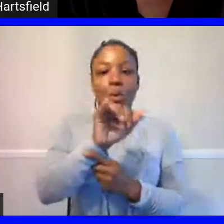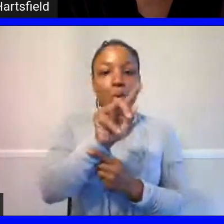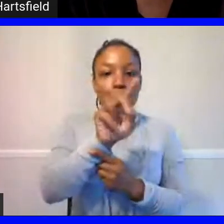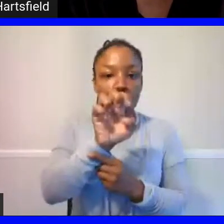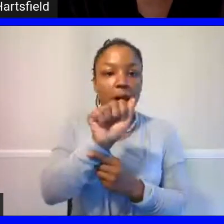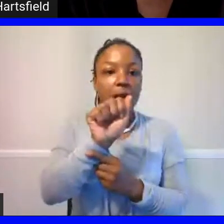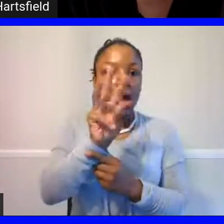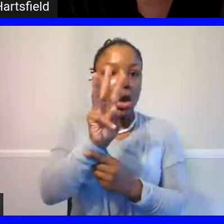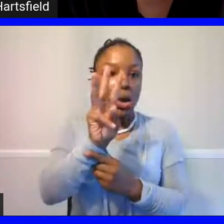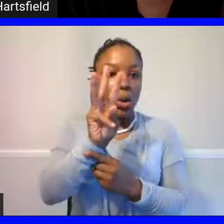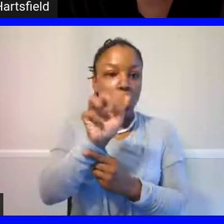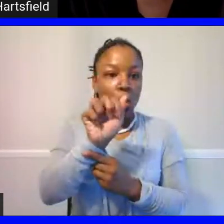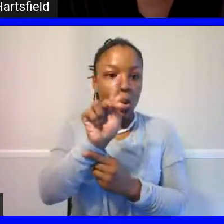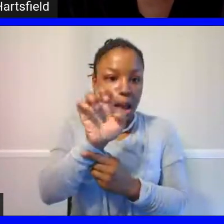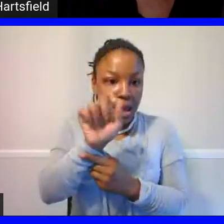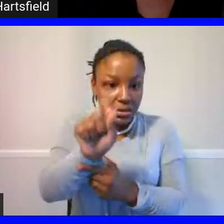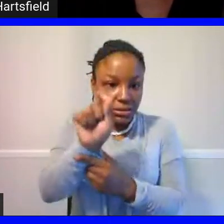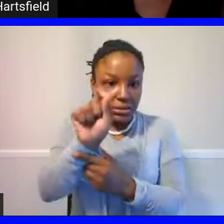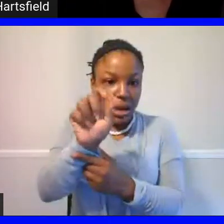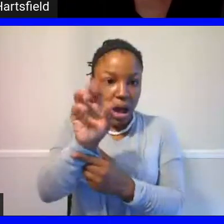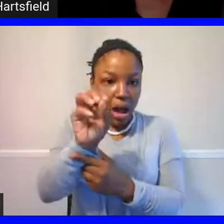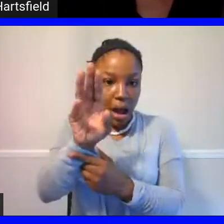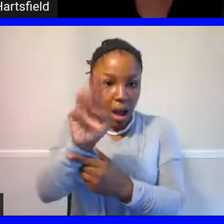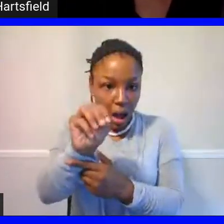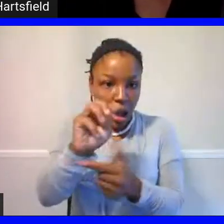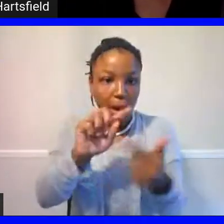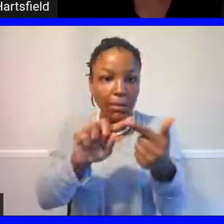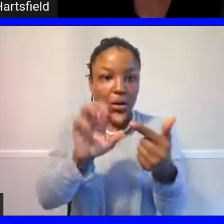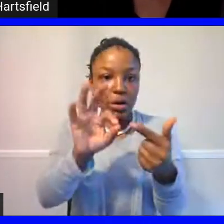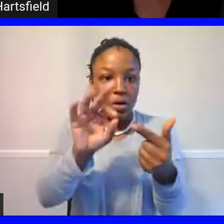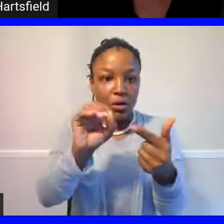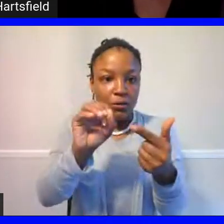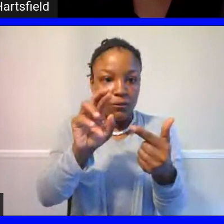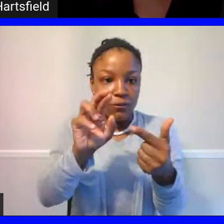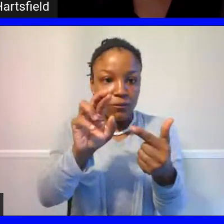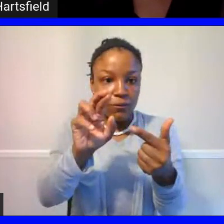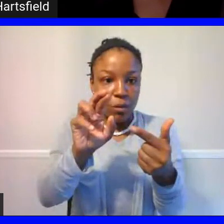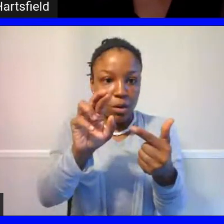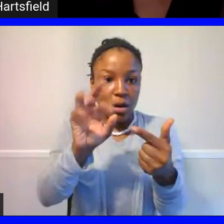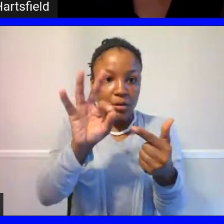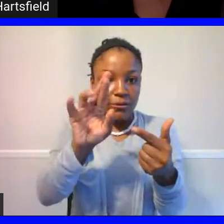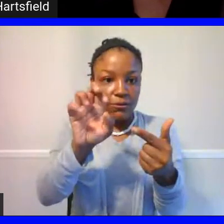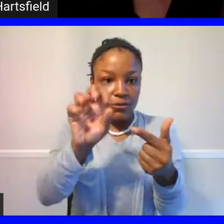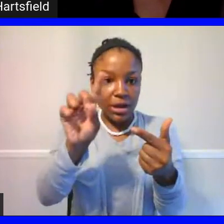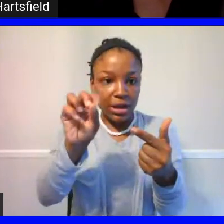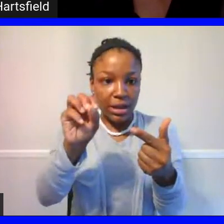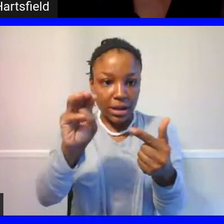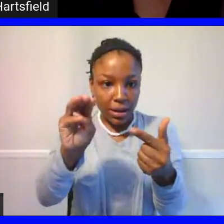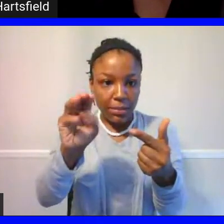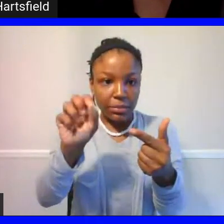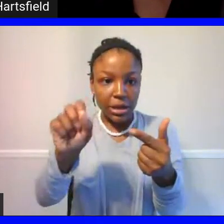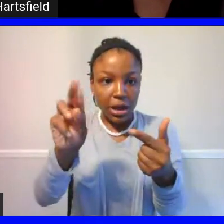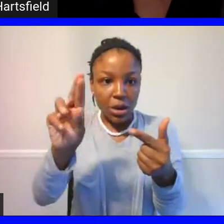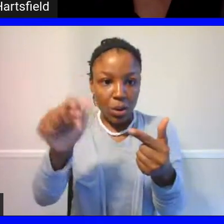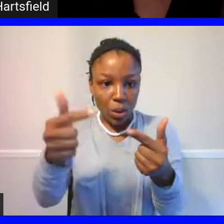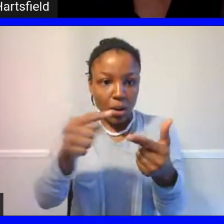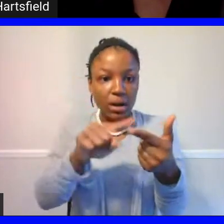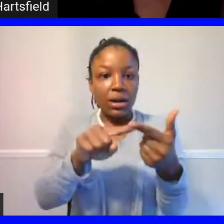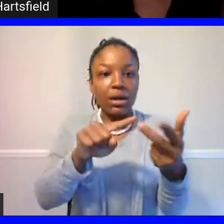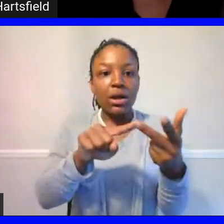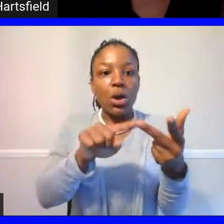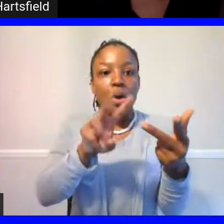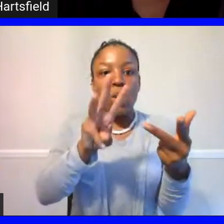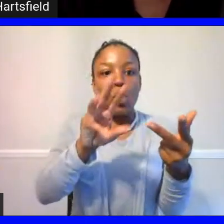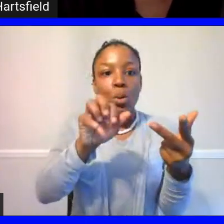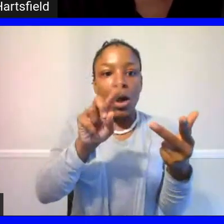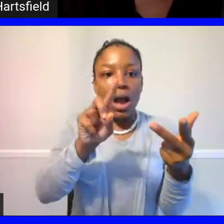also there's fourfreedoms.org. There's Wide Awakes 2020 on Instagram. And there's a